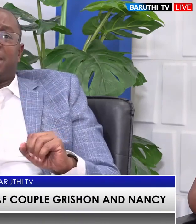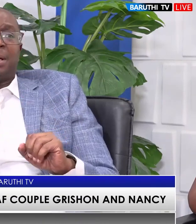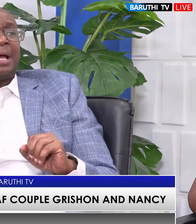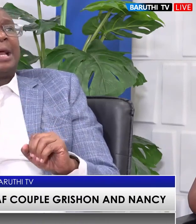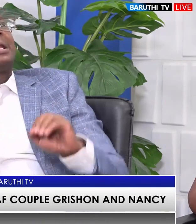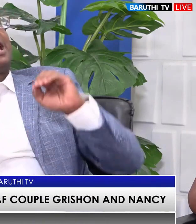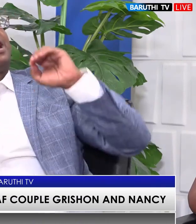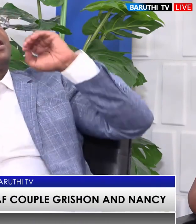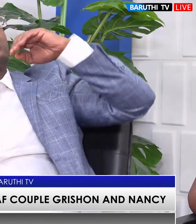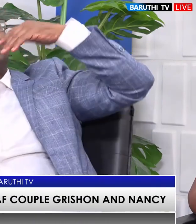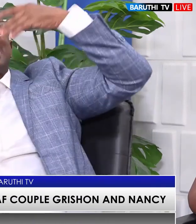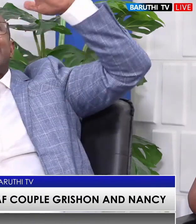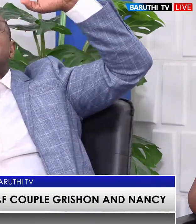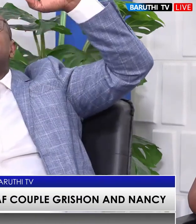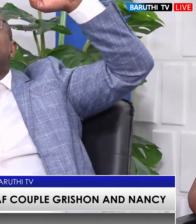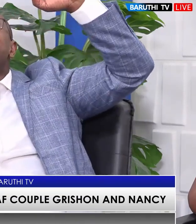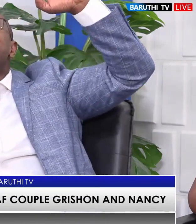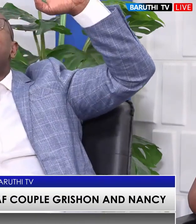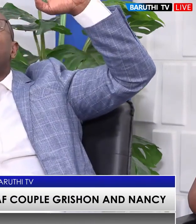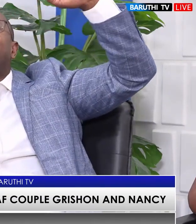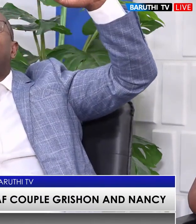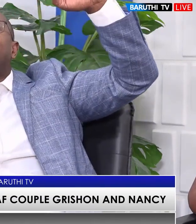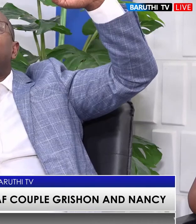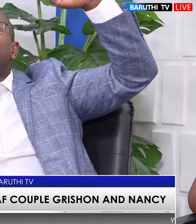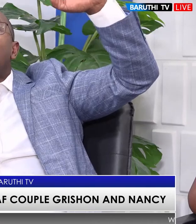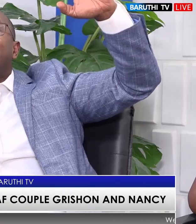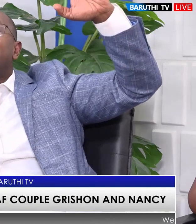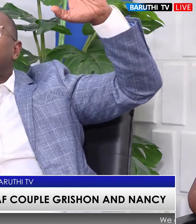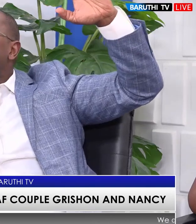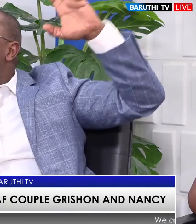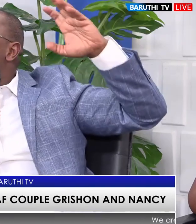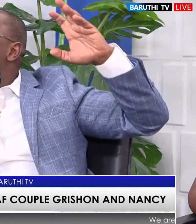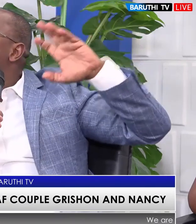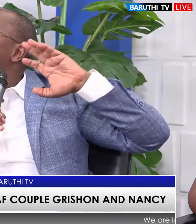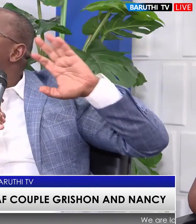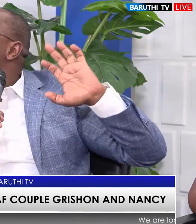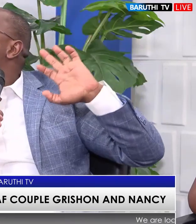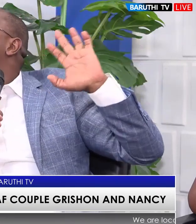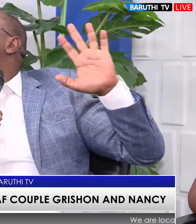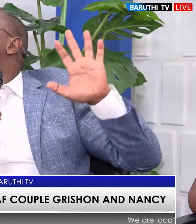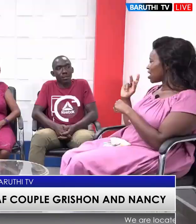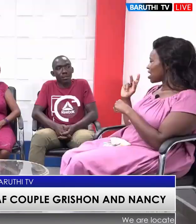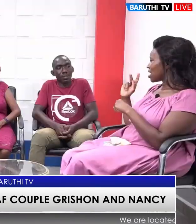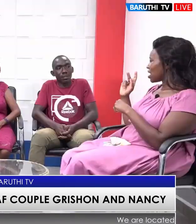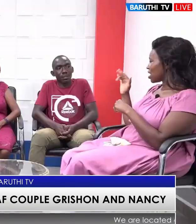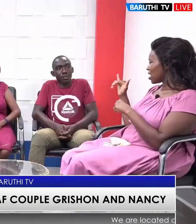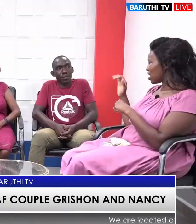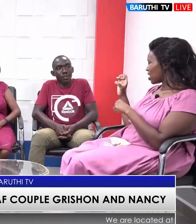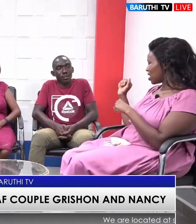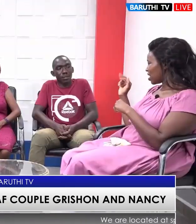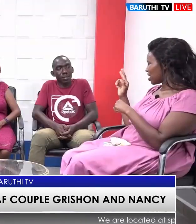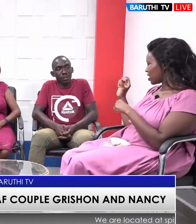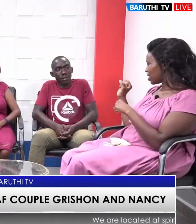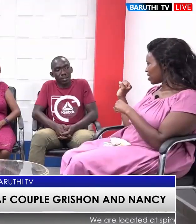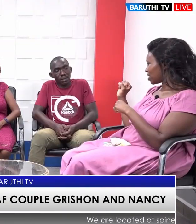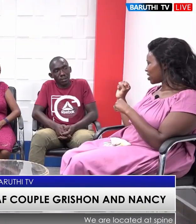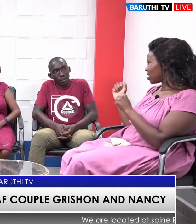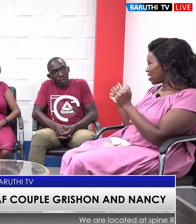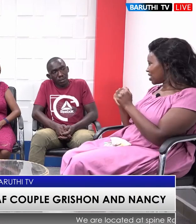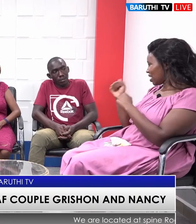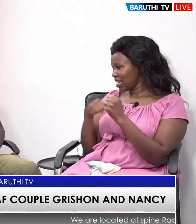And how many tears of joy that you put in people's face. How many hearts that you